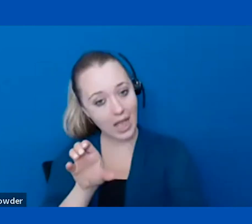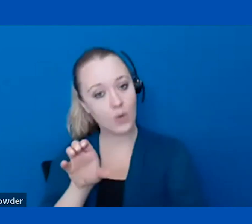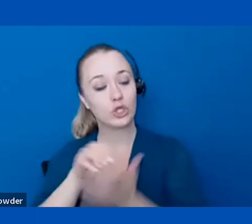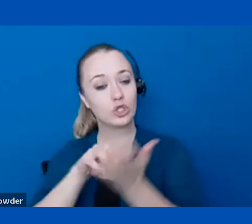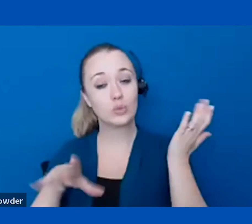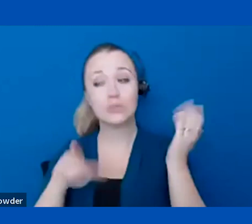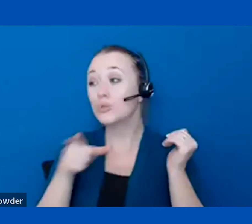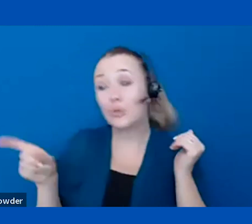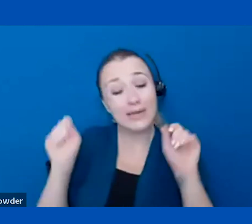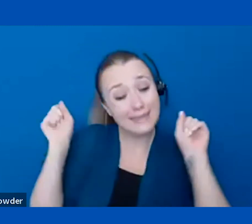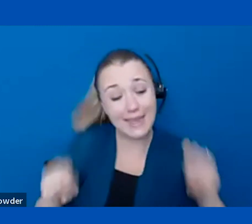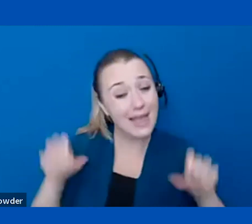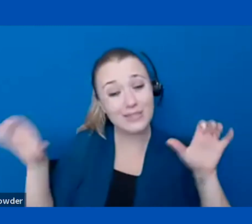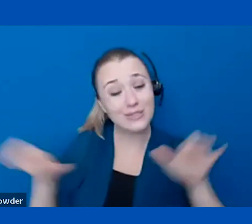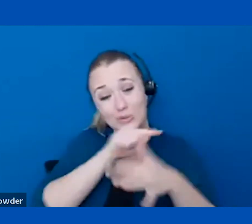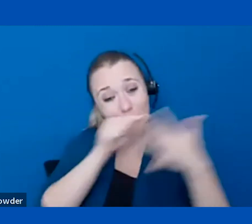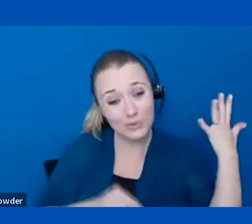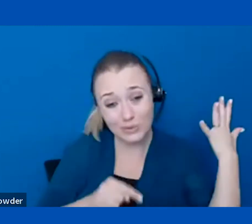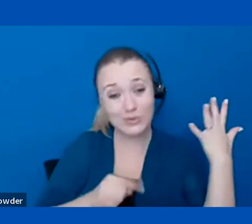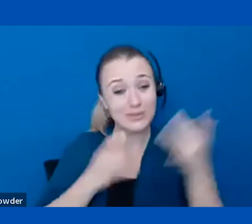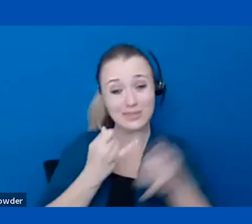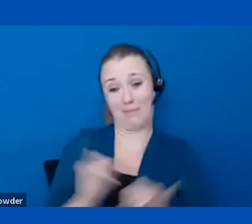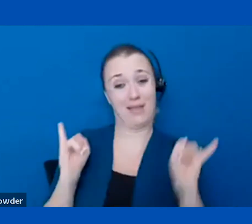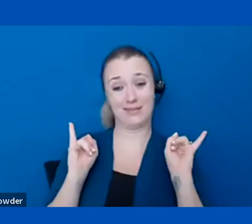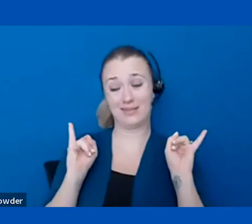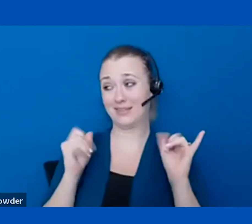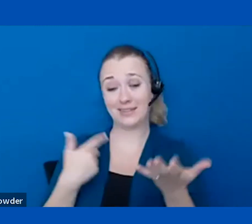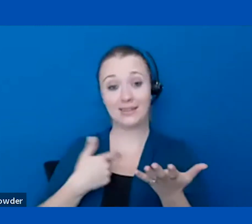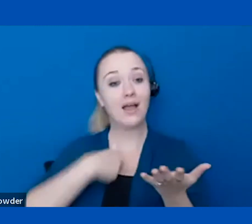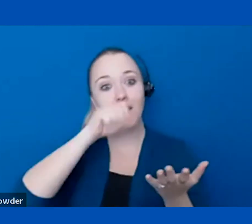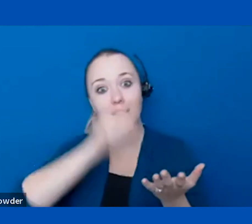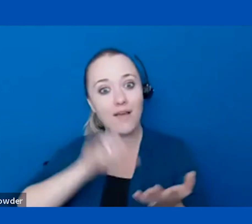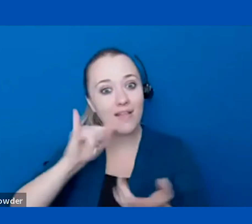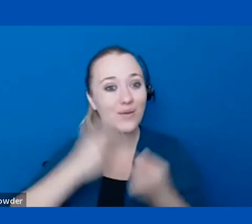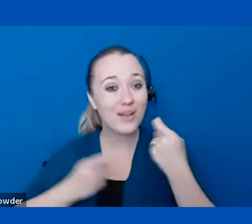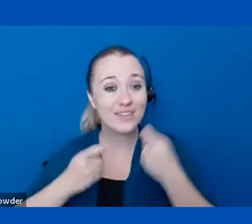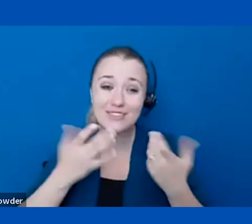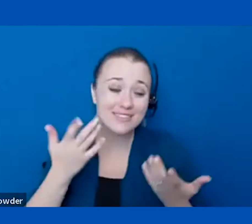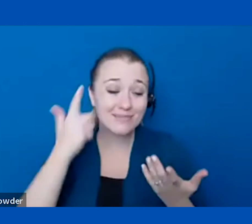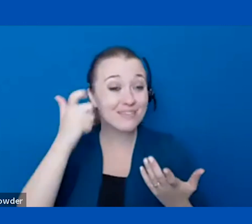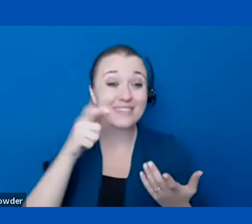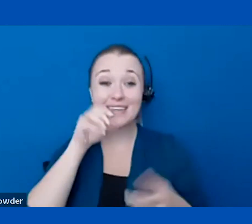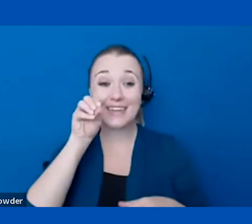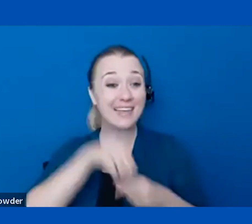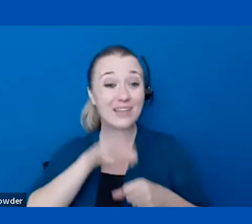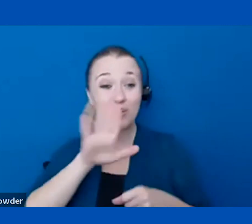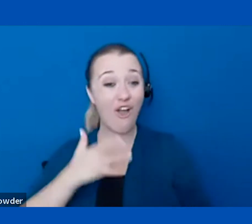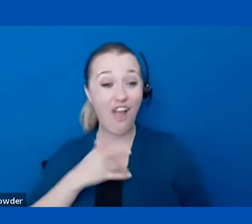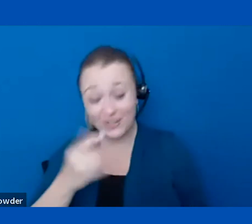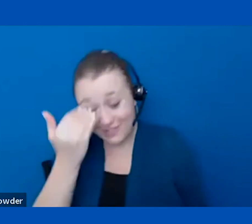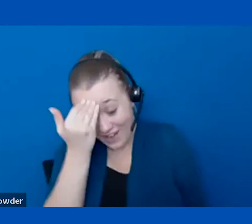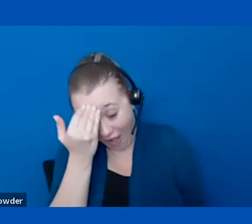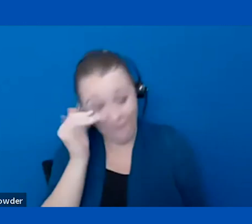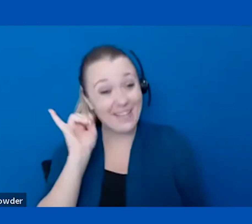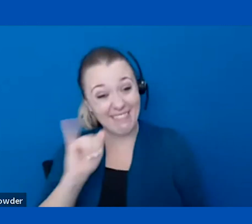do all these different things on their own. So I love these questions because I feel like, you know, in your hearts, you guys know that these things can happen on your own. You're just trying to